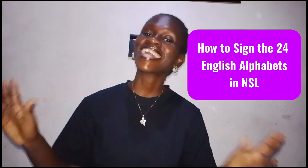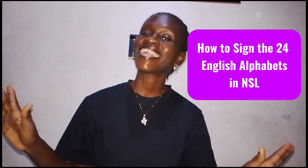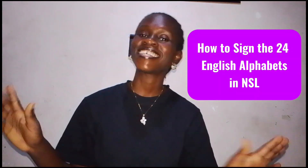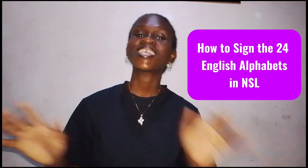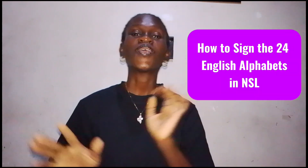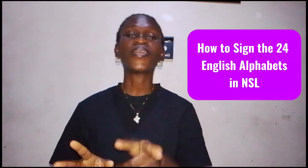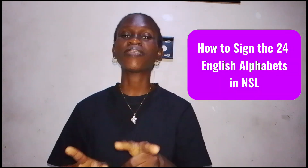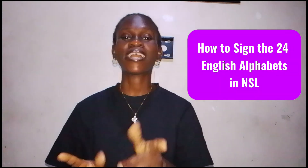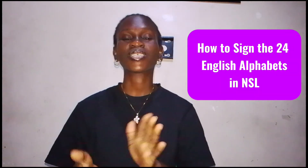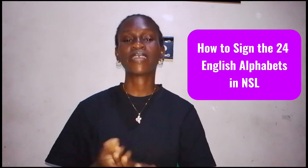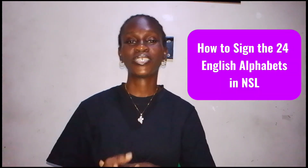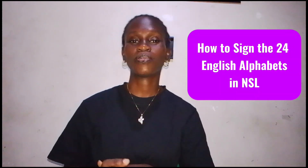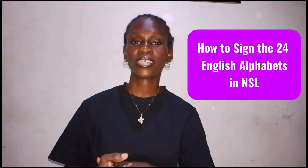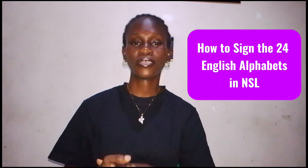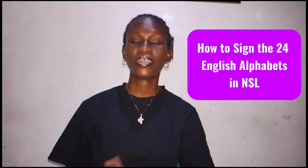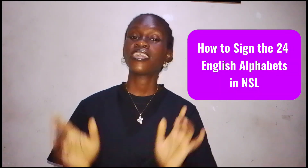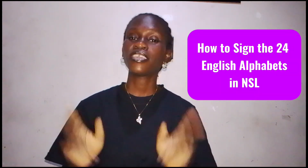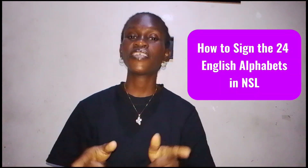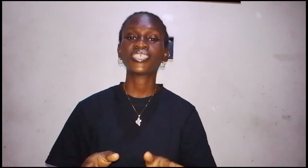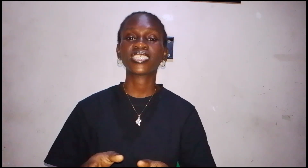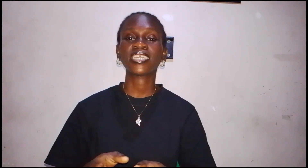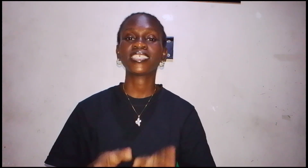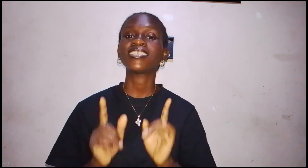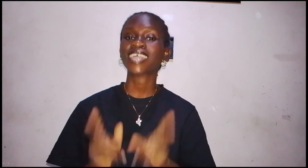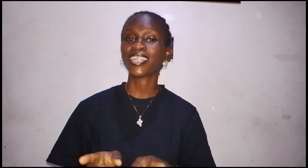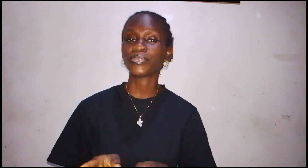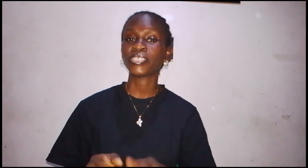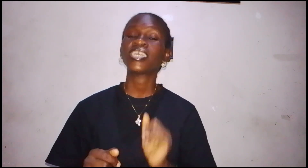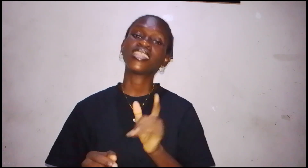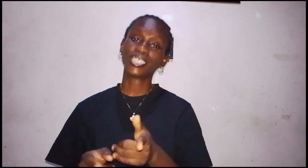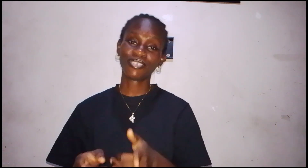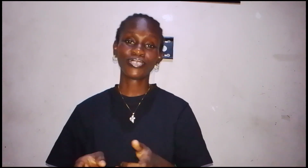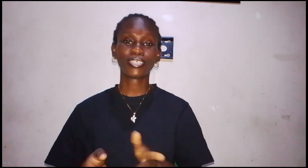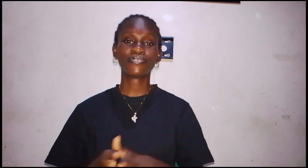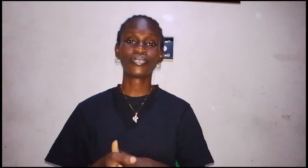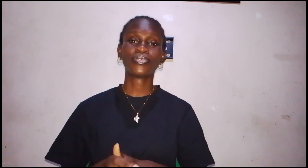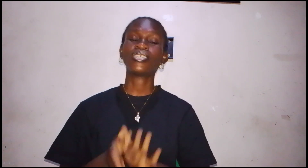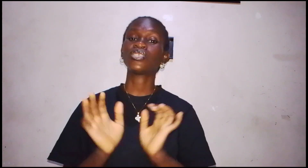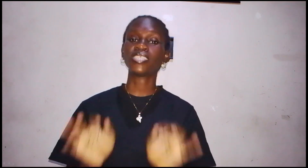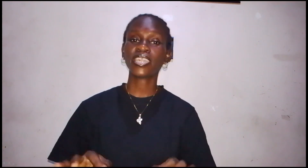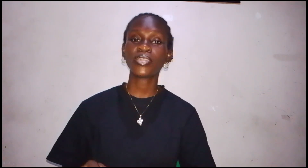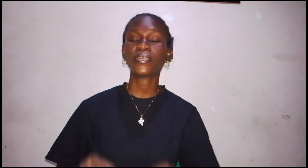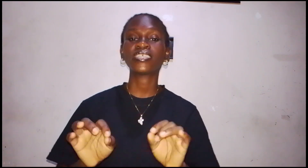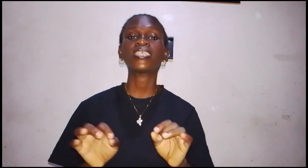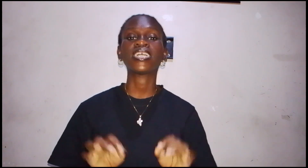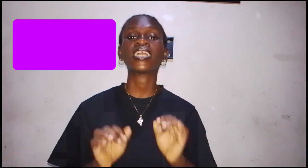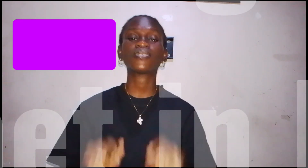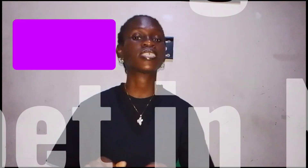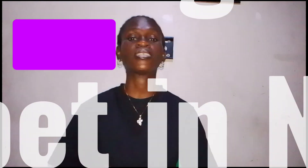Hey signers, welcome back to my YouTube channel. If you are just learning sign language, this video is for you. Today, we're going to learn how to sign